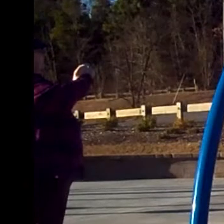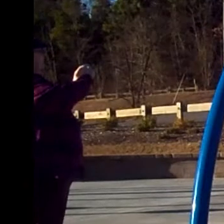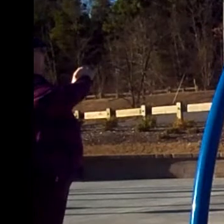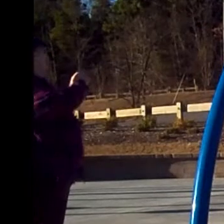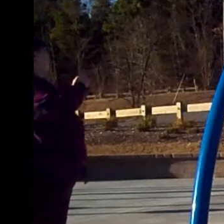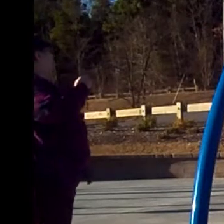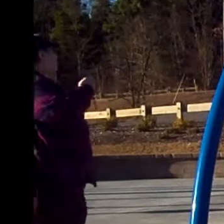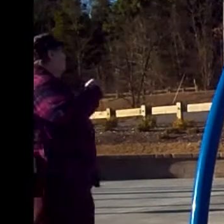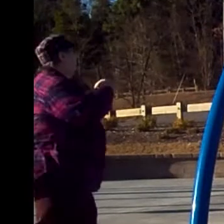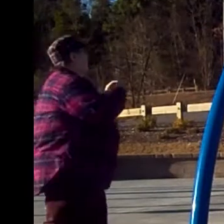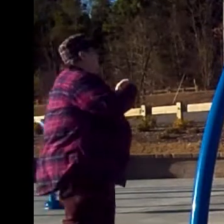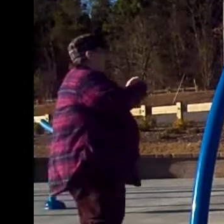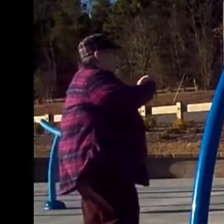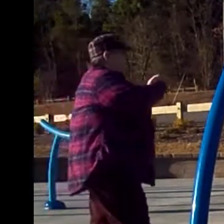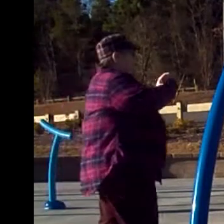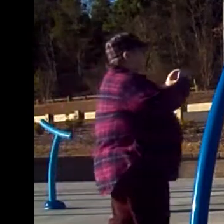Well, luckily, you're one of those people who can do that.